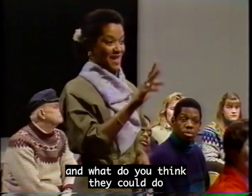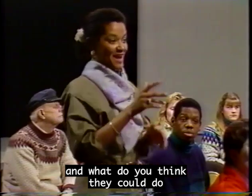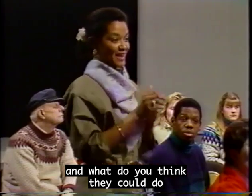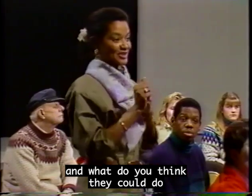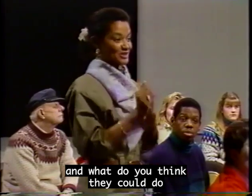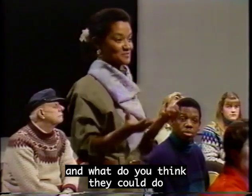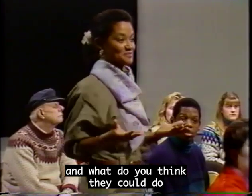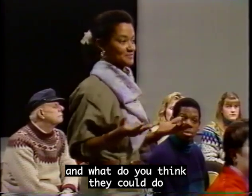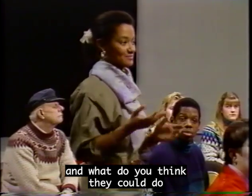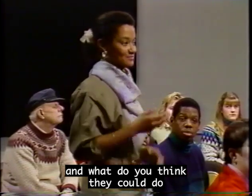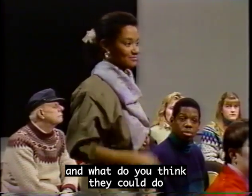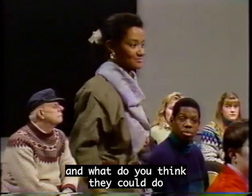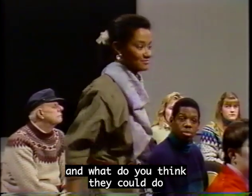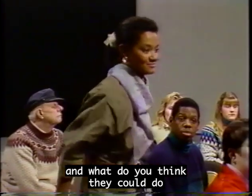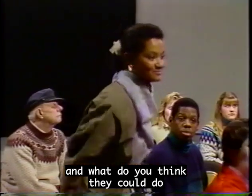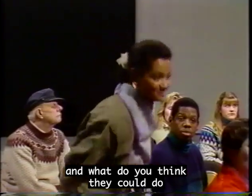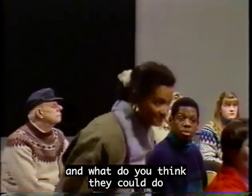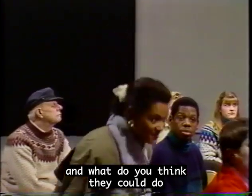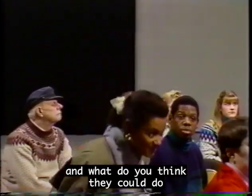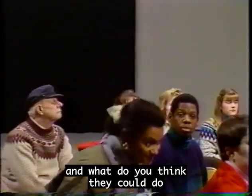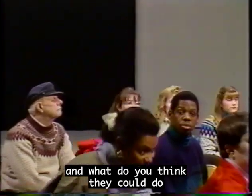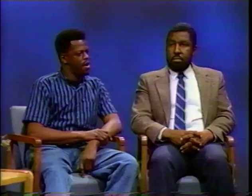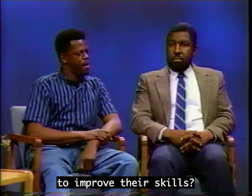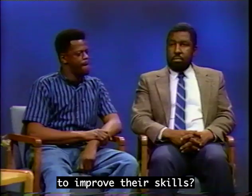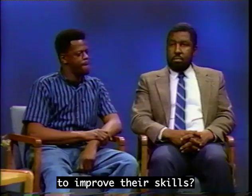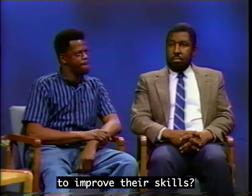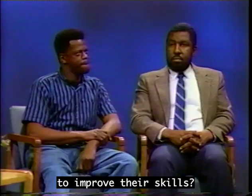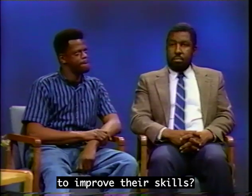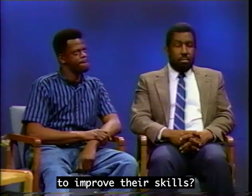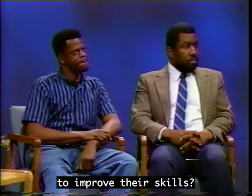think they could do to improve their skills?